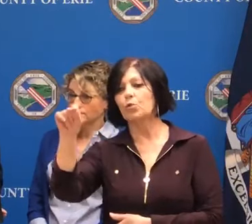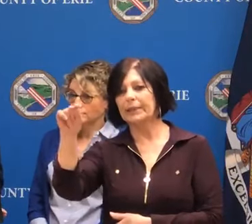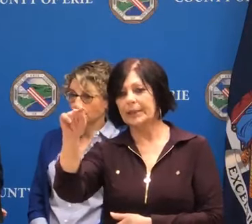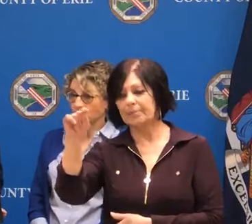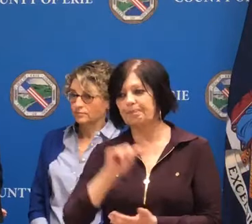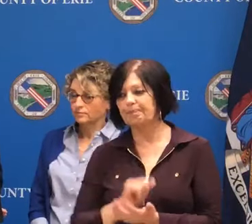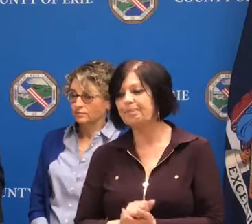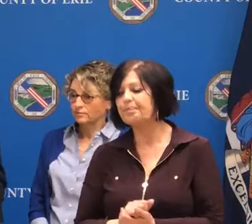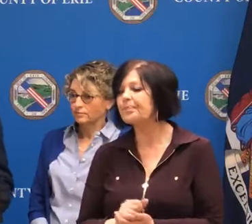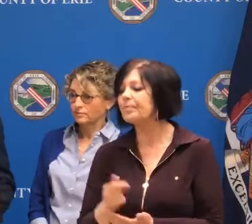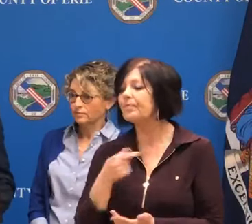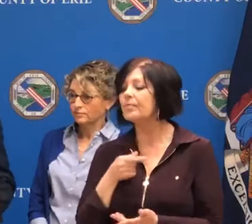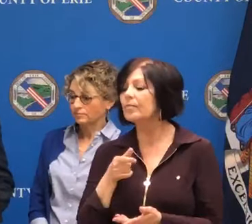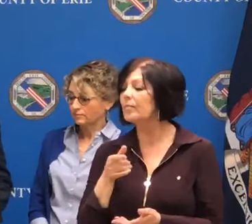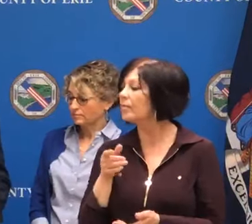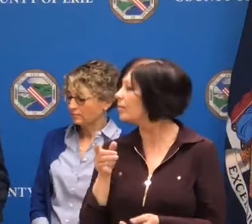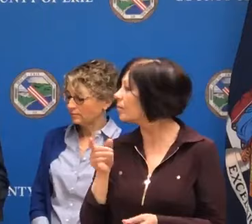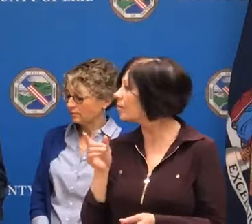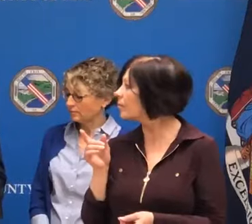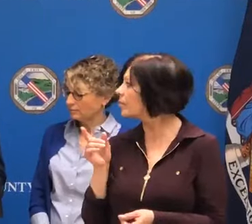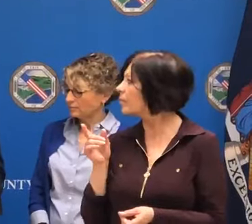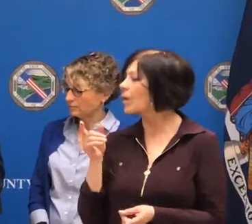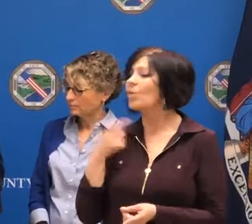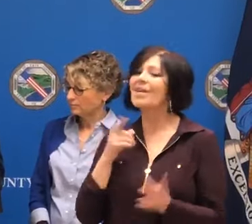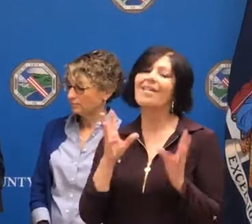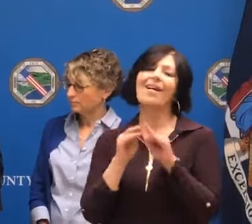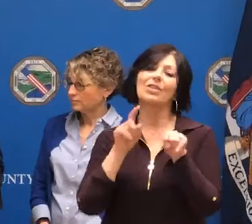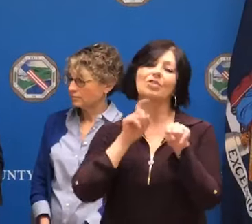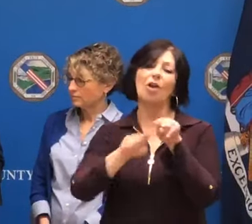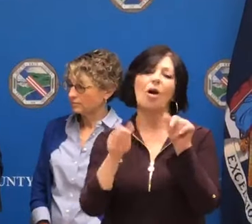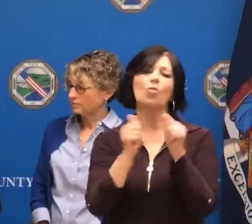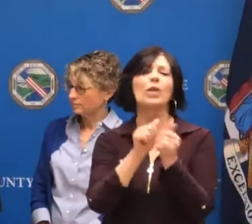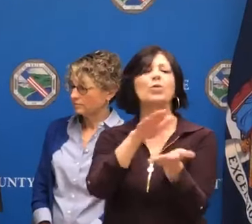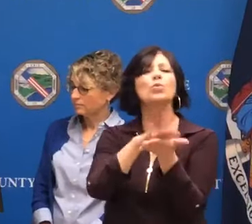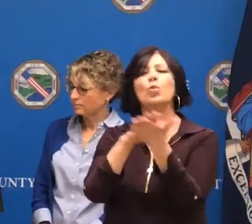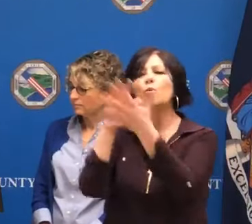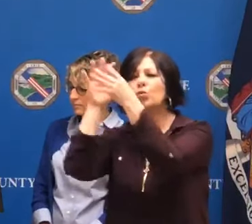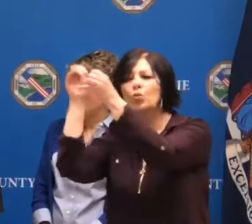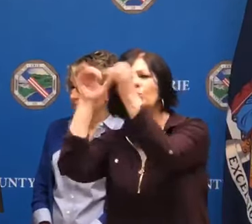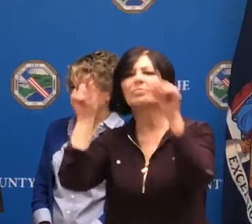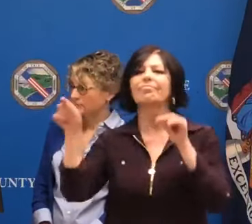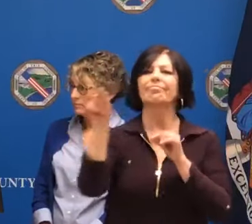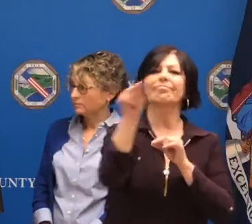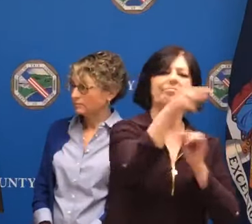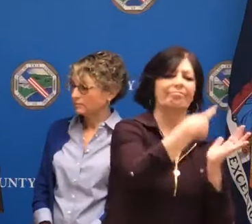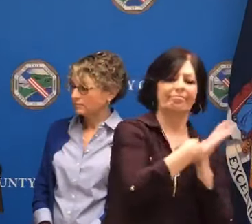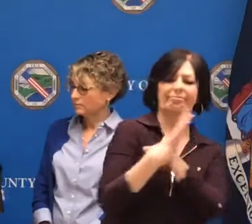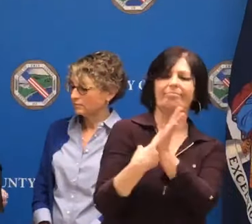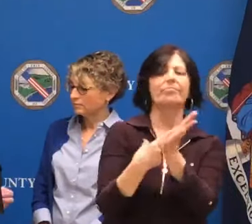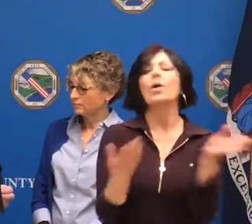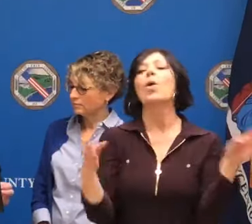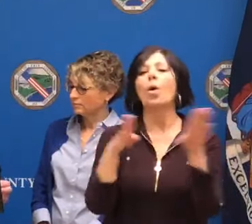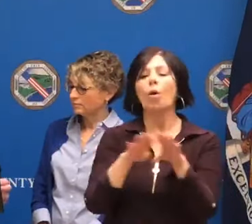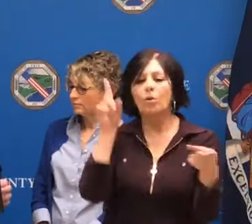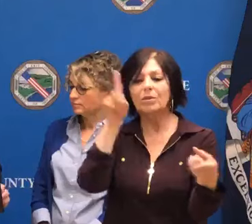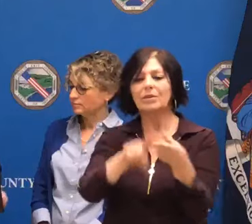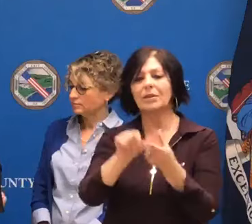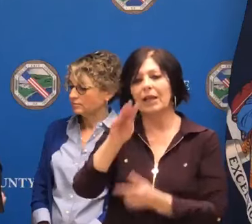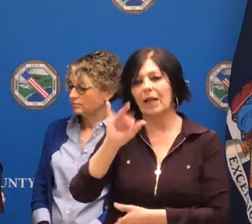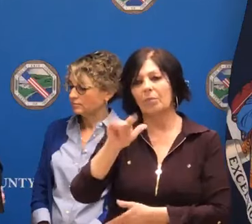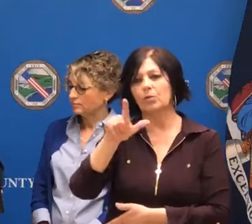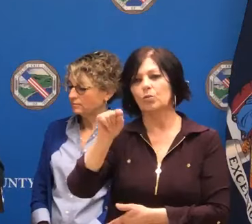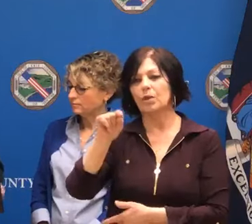receiving, that was after a conference call with the school superintendents, that they've closed until April 20th. However, we